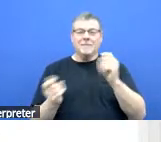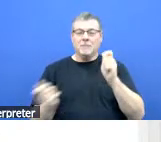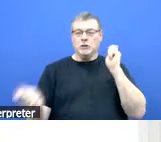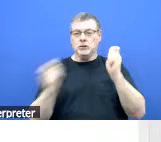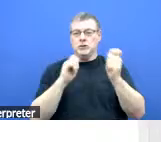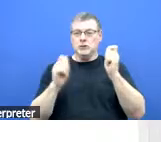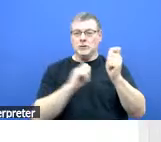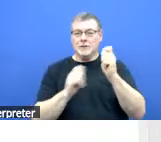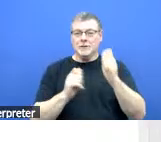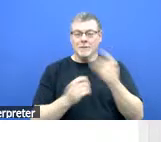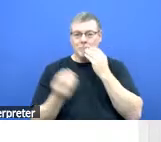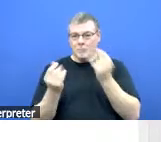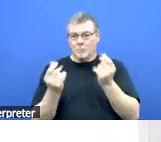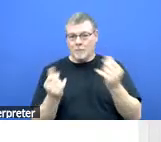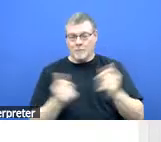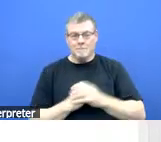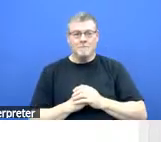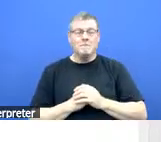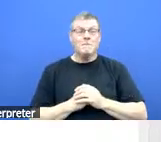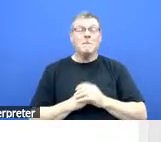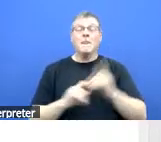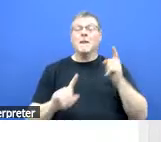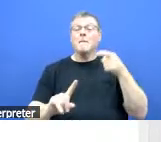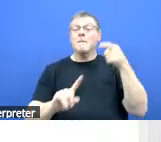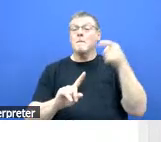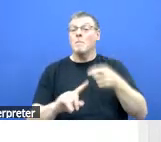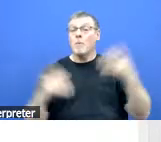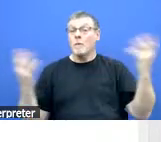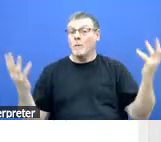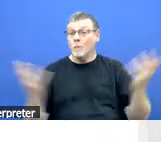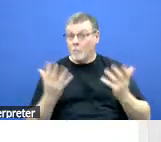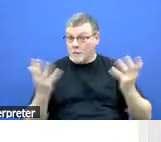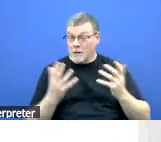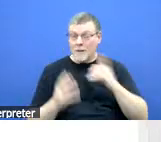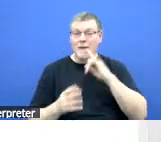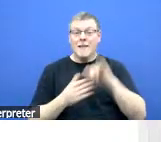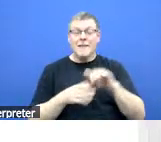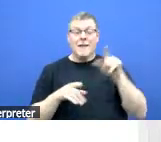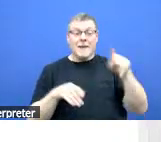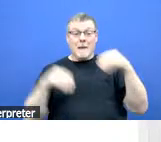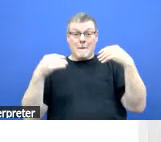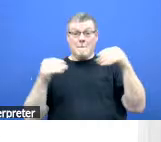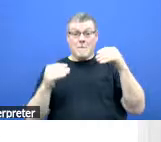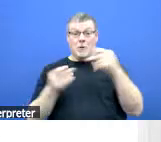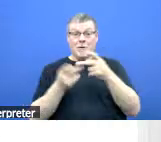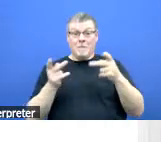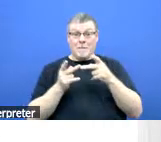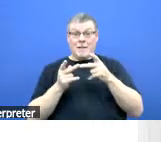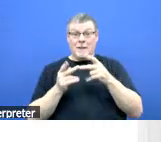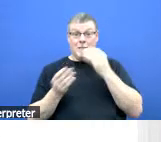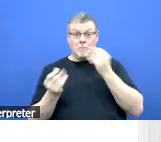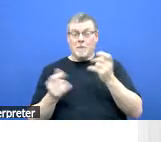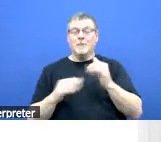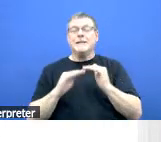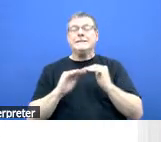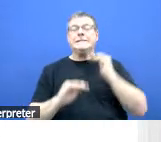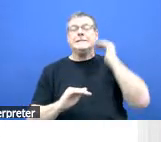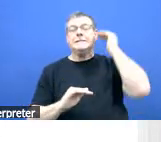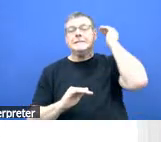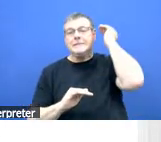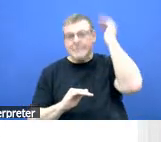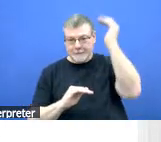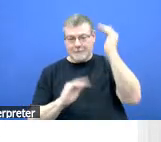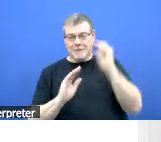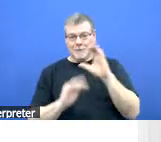in retail and whatnot. Point being is the parking available on the marketplace property exceed the